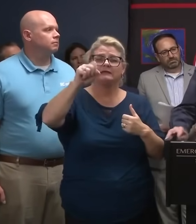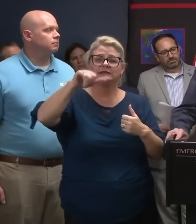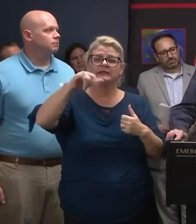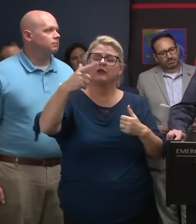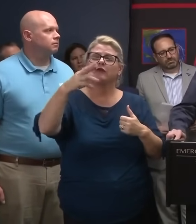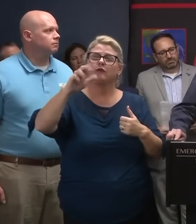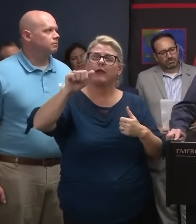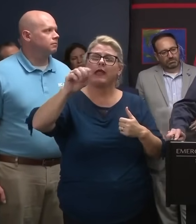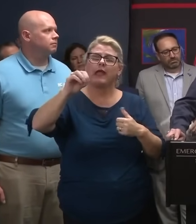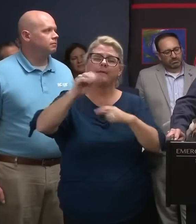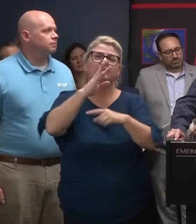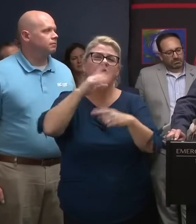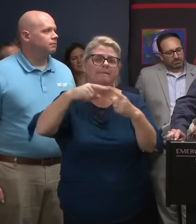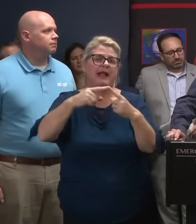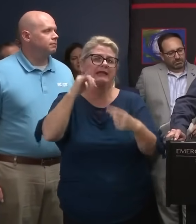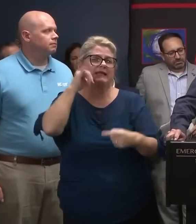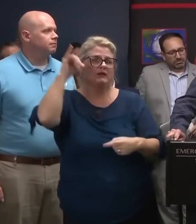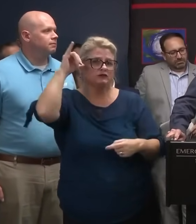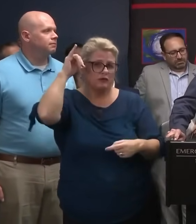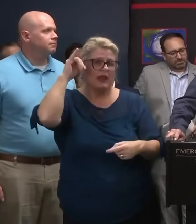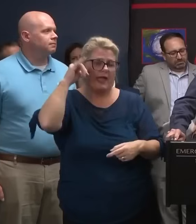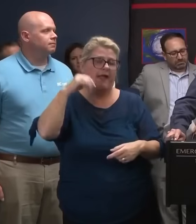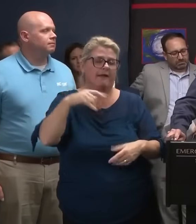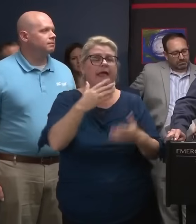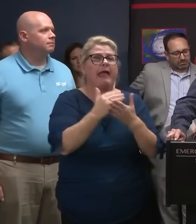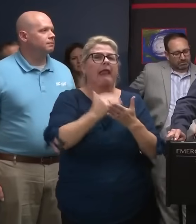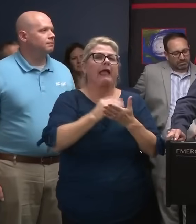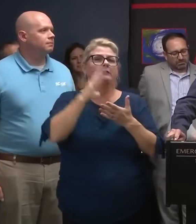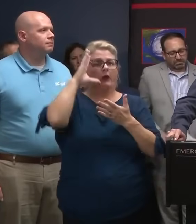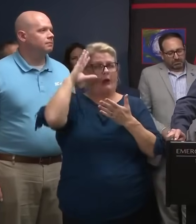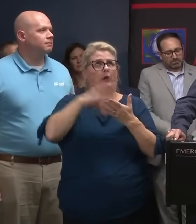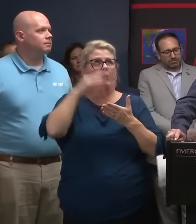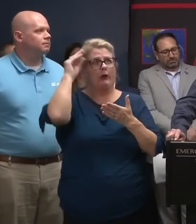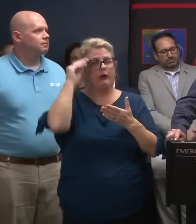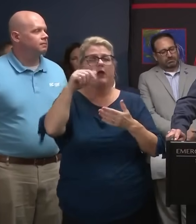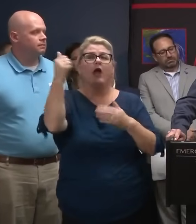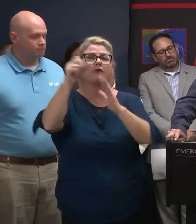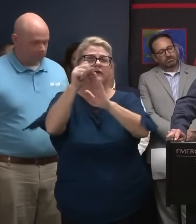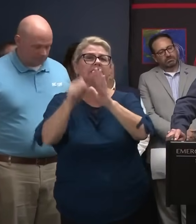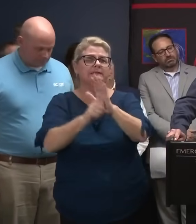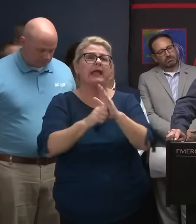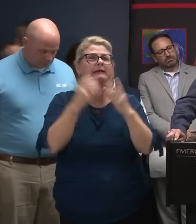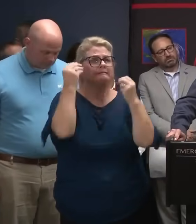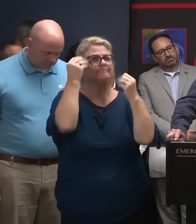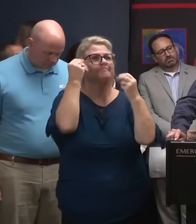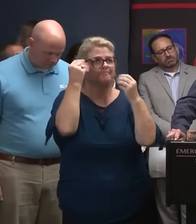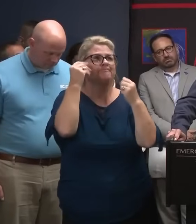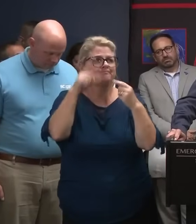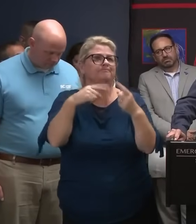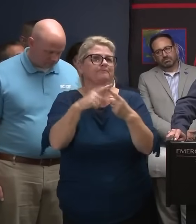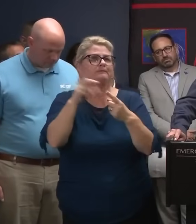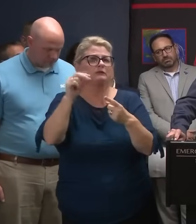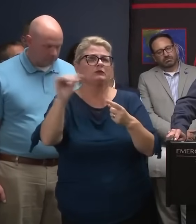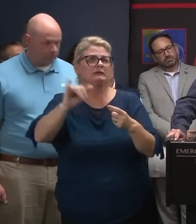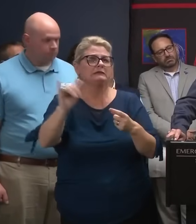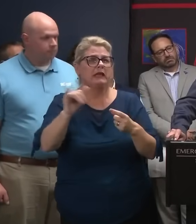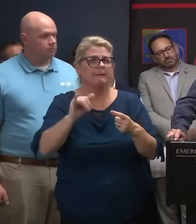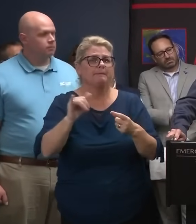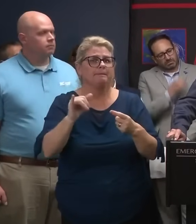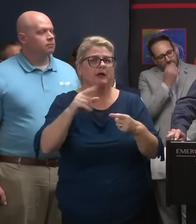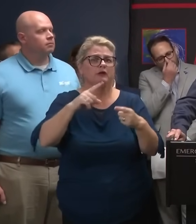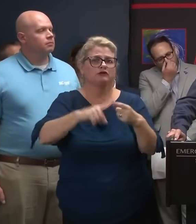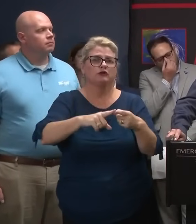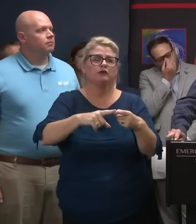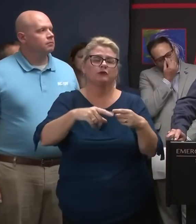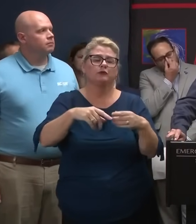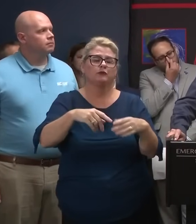brought it up yesterday in Lessons Learned. There's some other states, I think, that are municipalities that have thought of that. Some of them